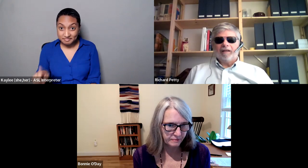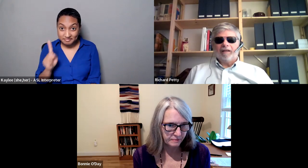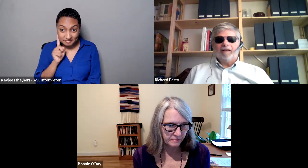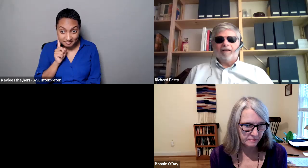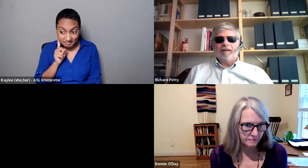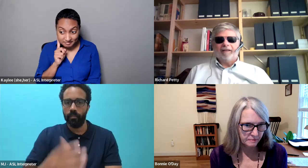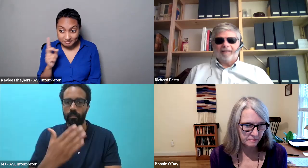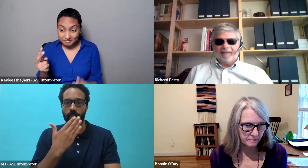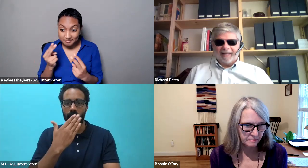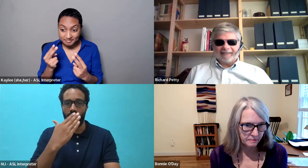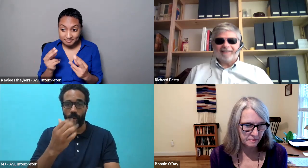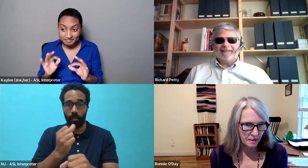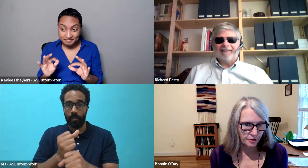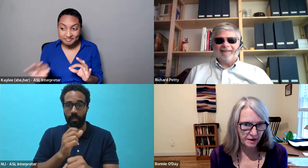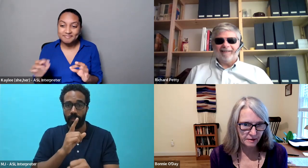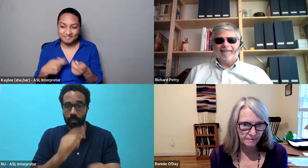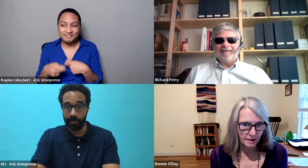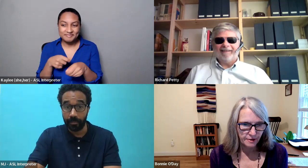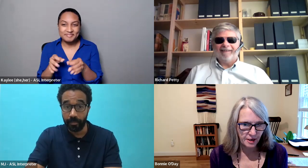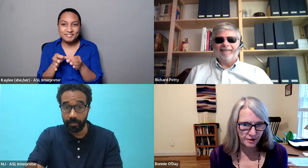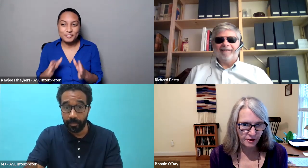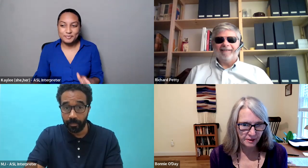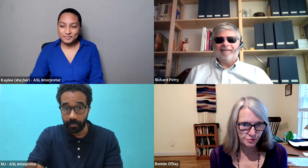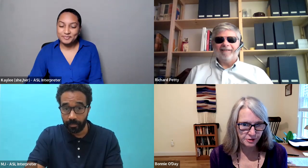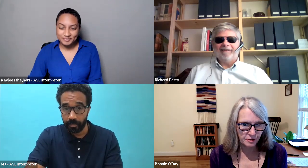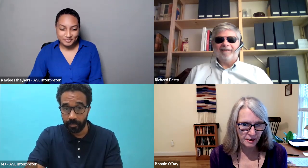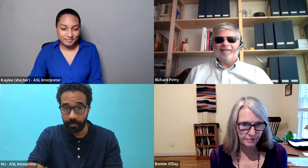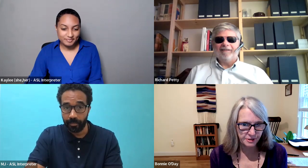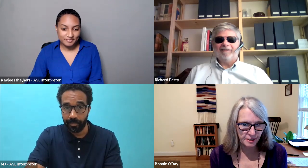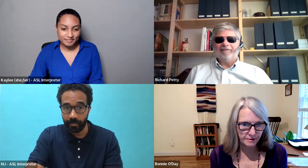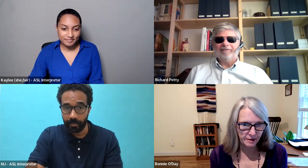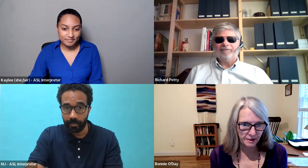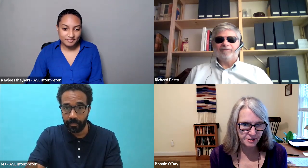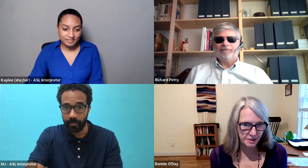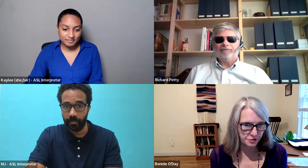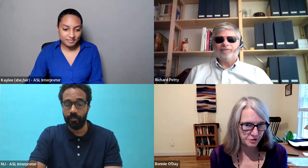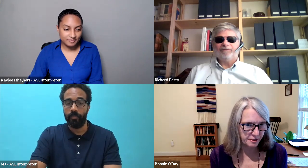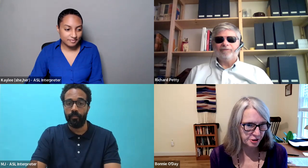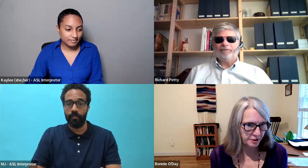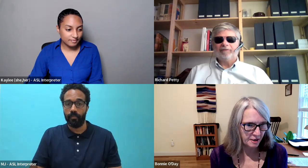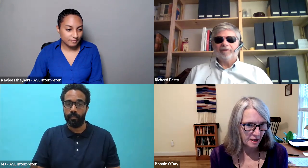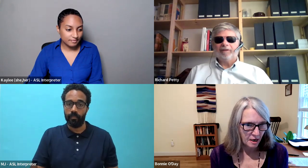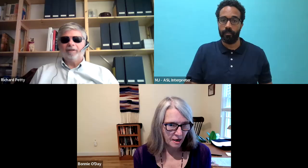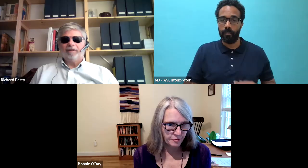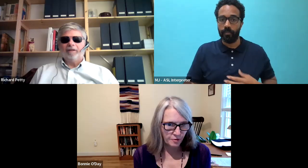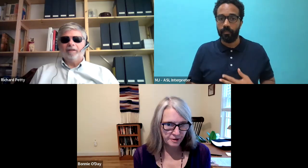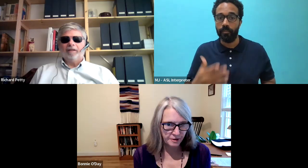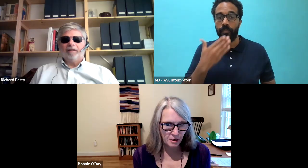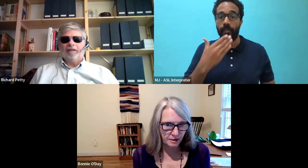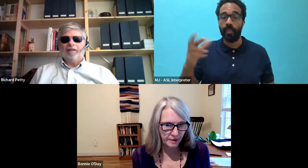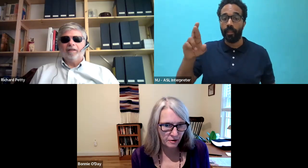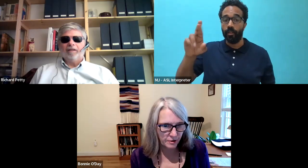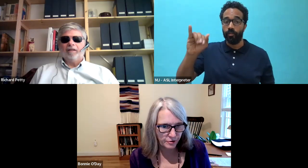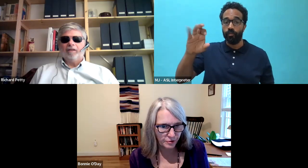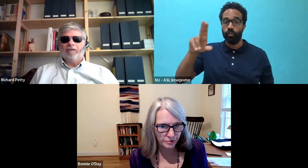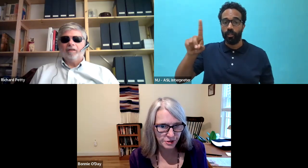yes? Yes. Great. Thank you very much, Richard. I appreciate that nice introduction. I'm going to